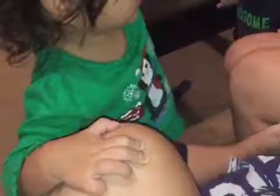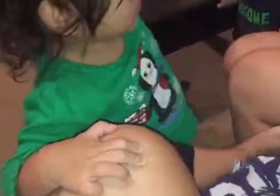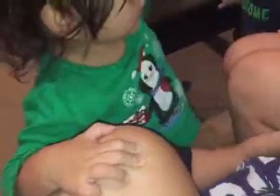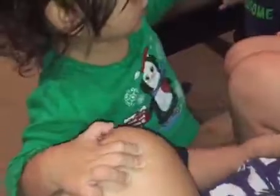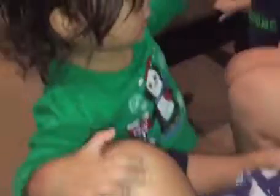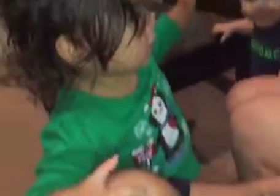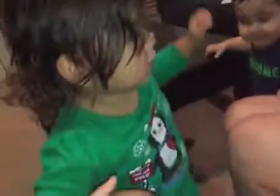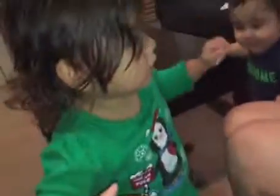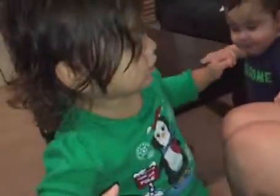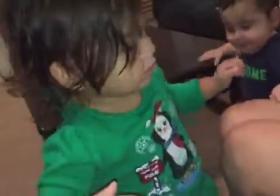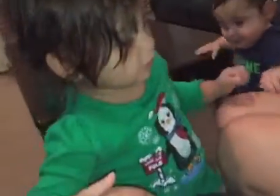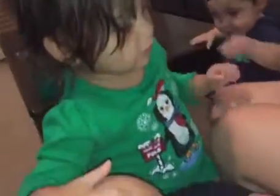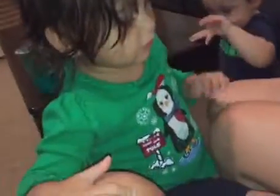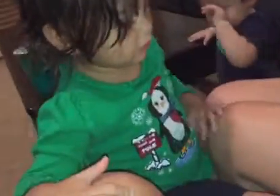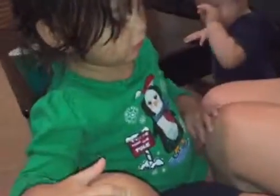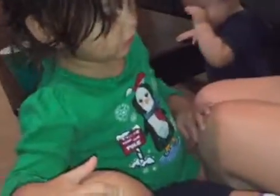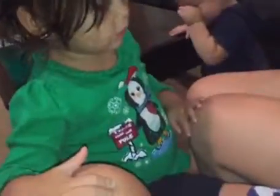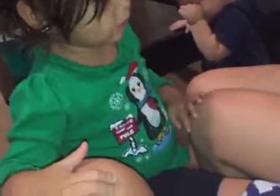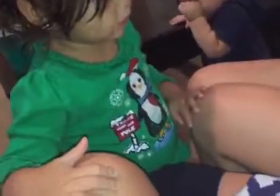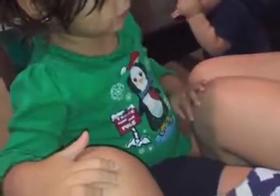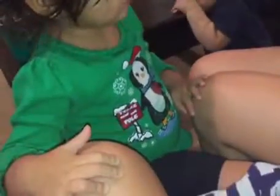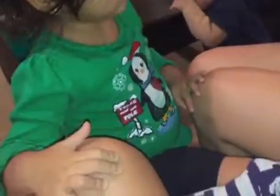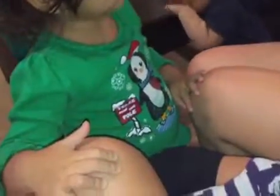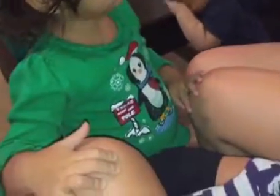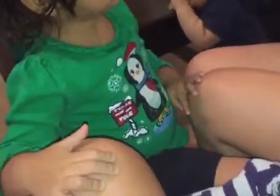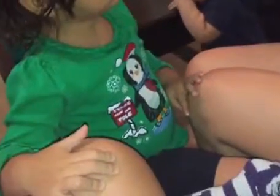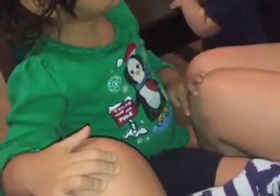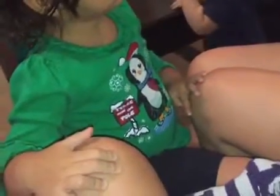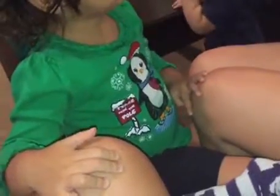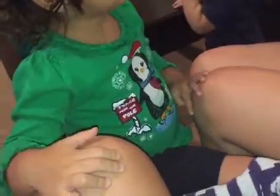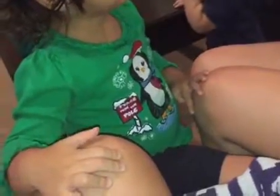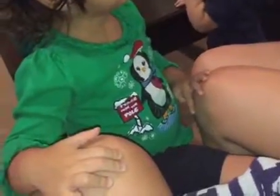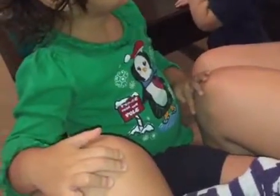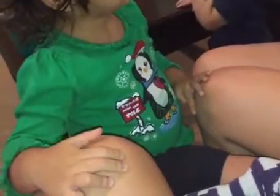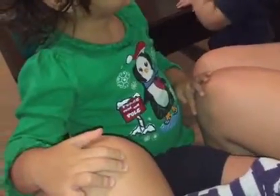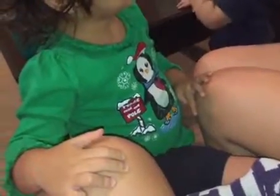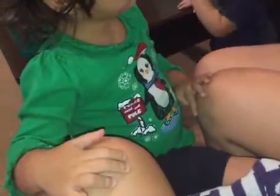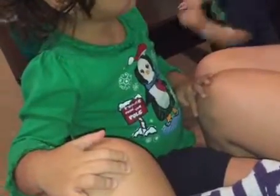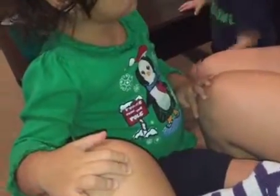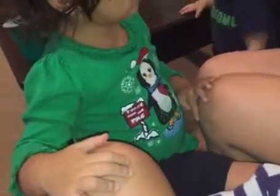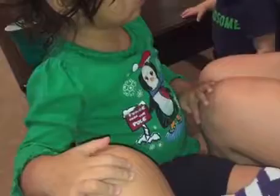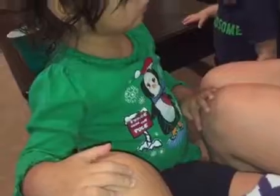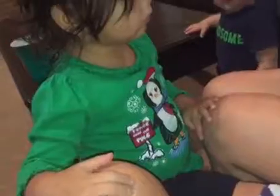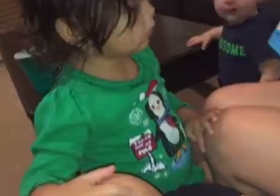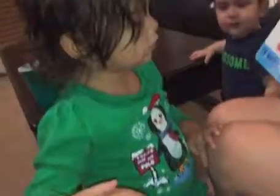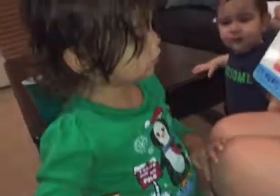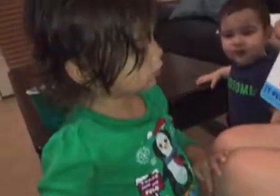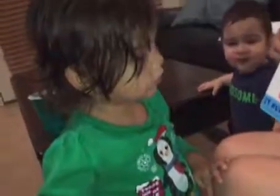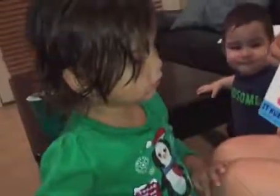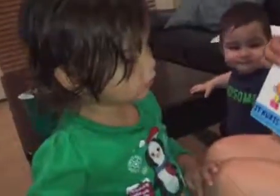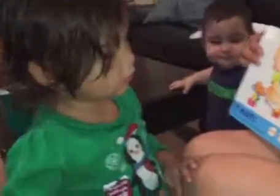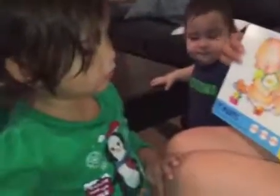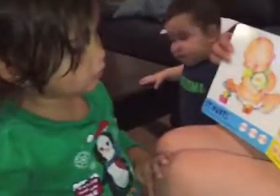It hurts. Show me how it hurts. She doesn't like that. How about this one?